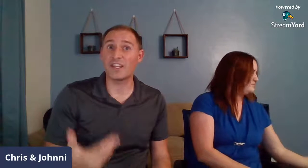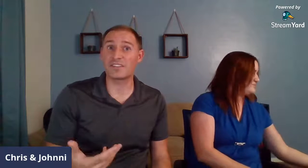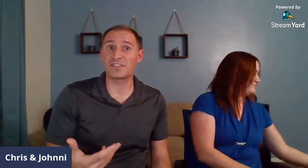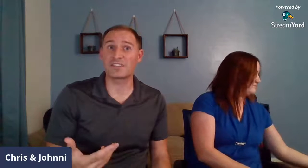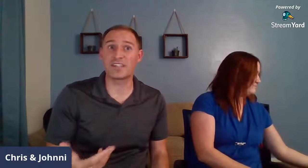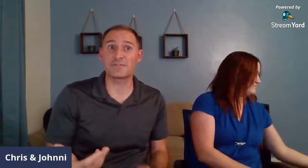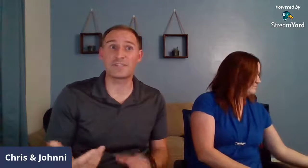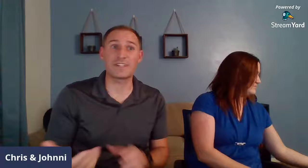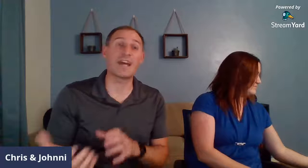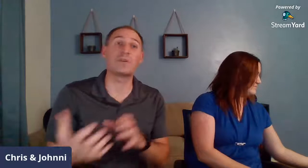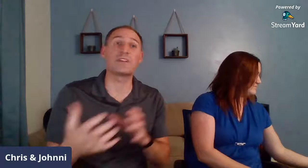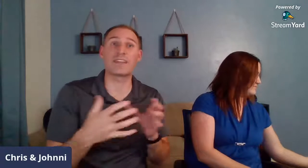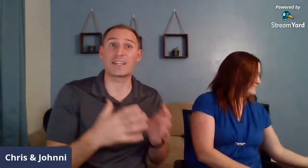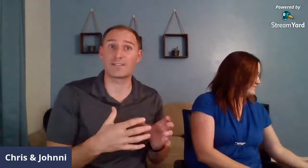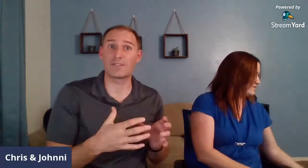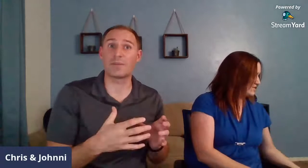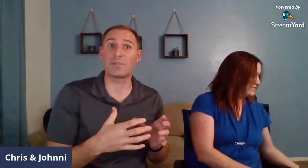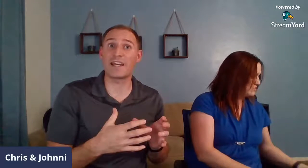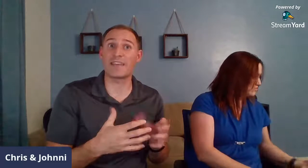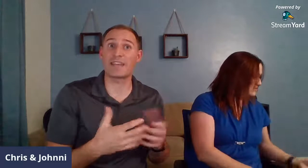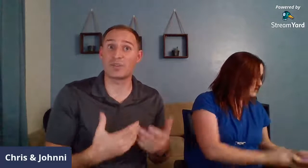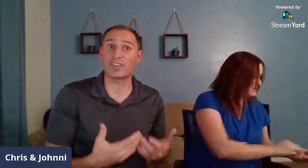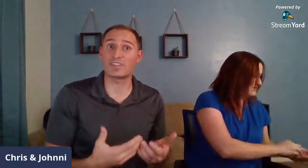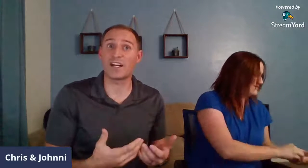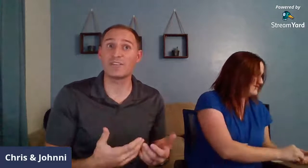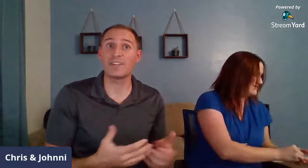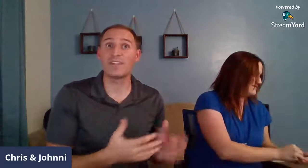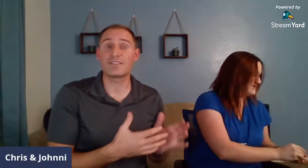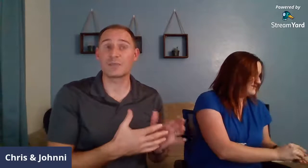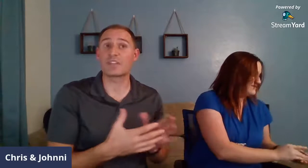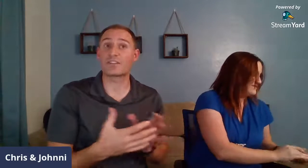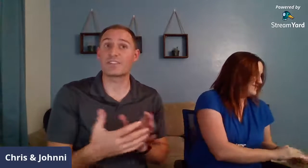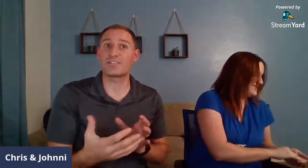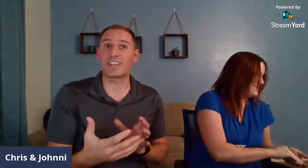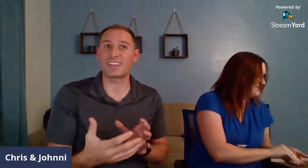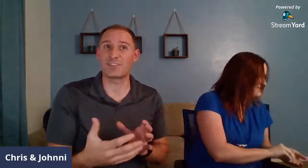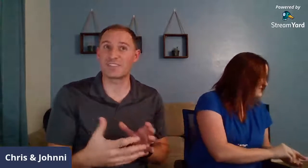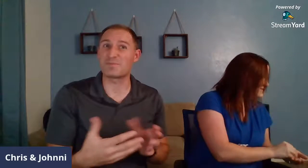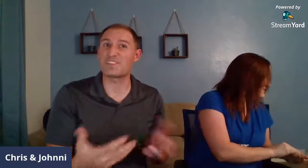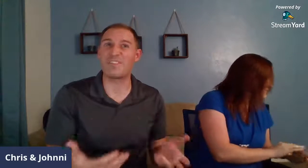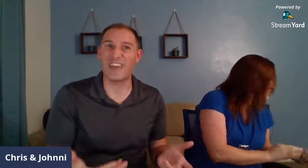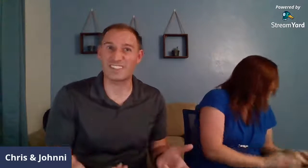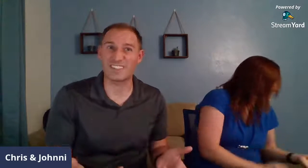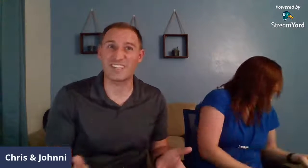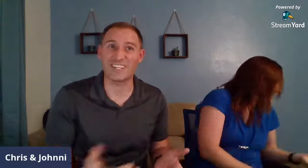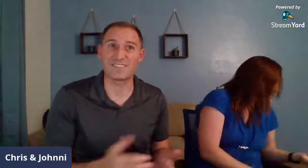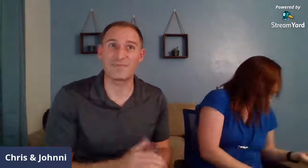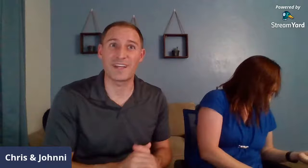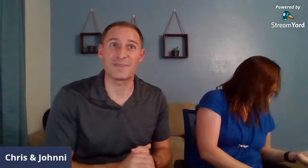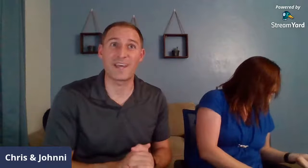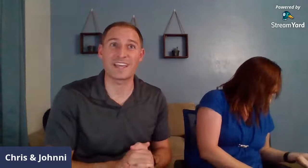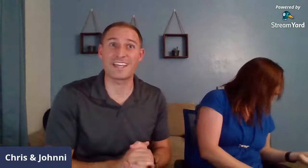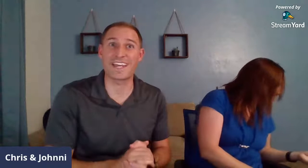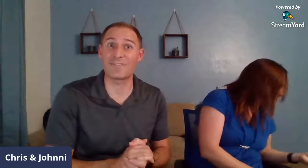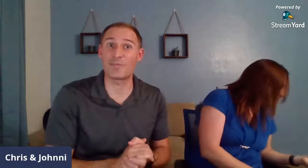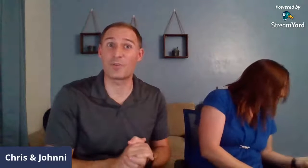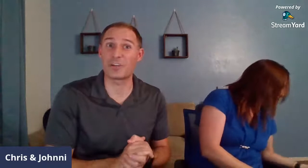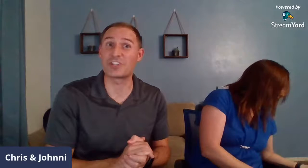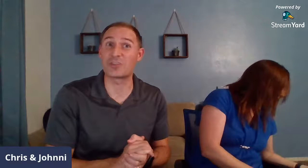it's so successful, and how we can kind of apply that to ourselves so we can learn sign language just much faster and kind of have a more